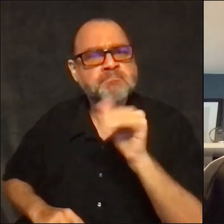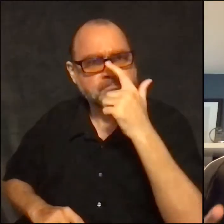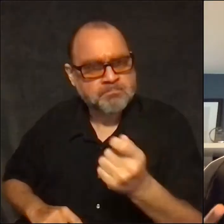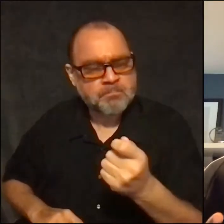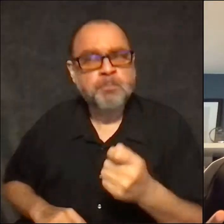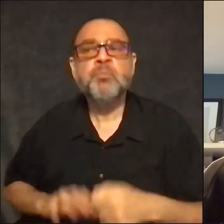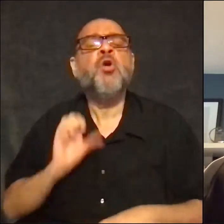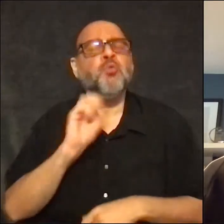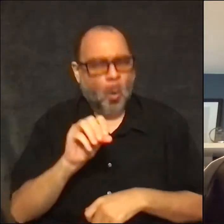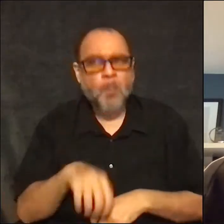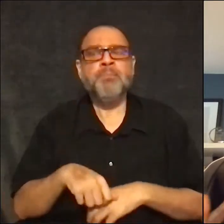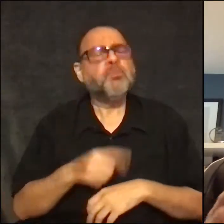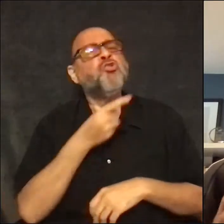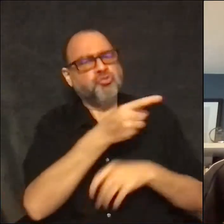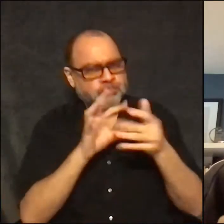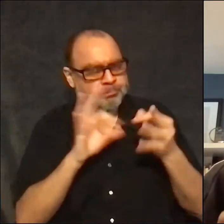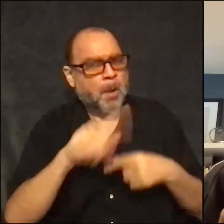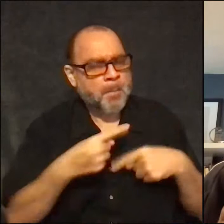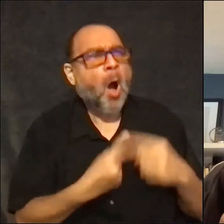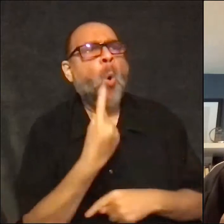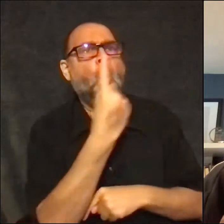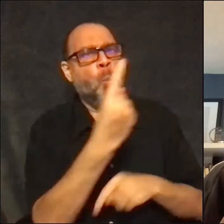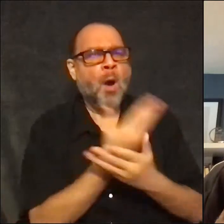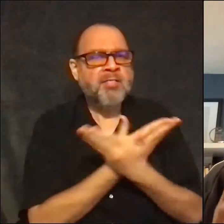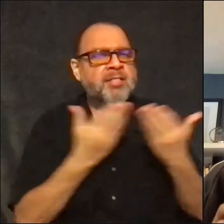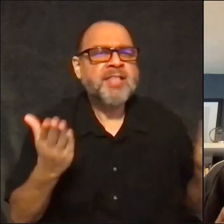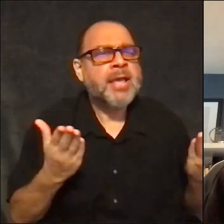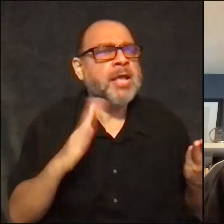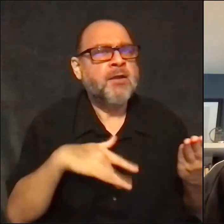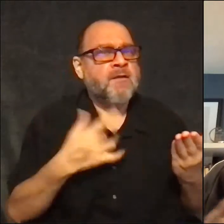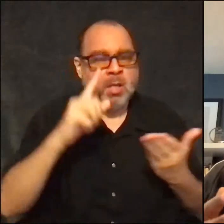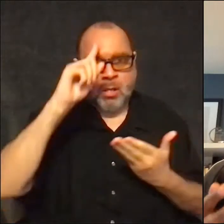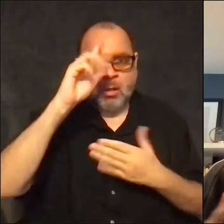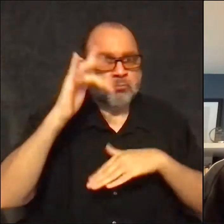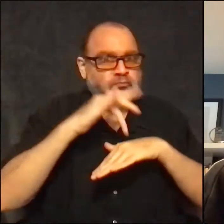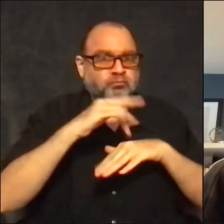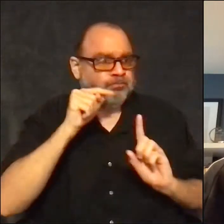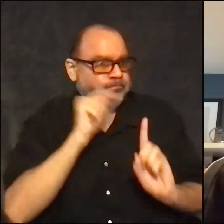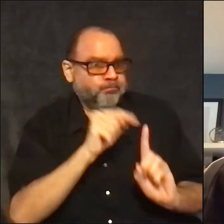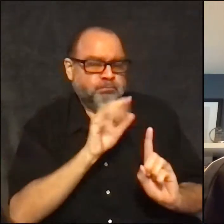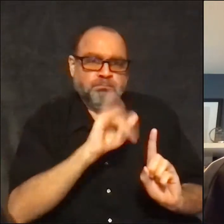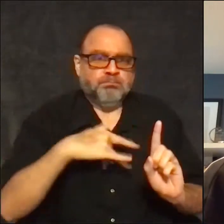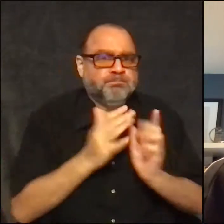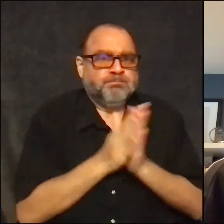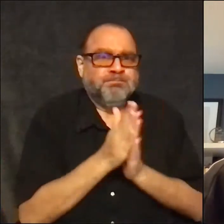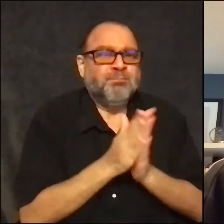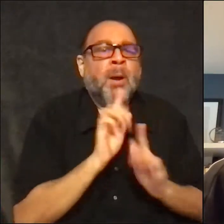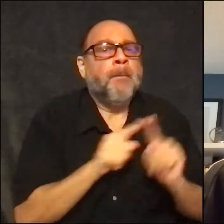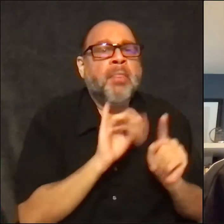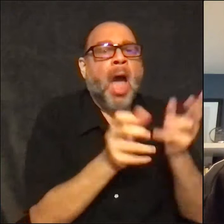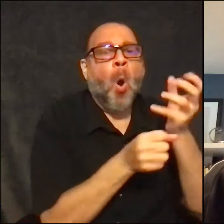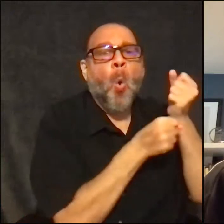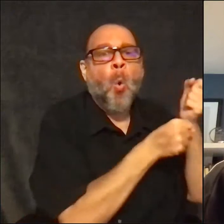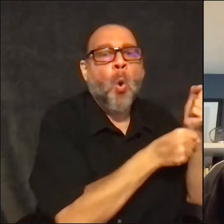this particular project. And that passion that she shared was a desire to help up-and-coming Black and brown leaders understand